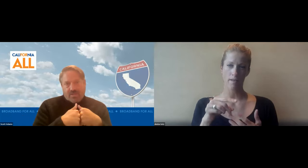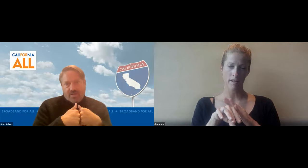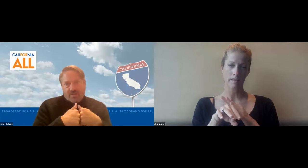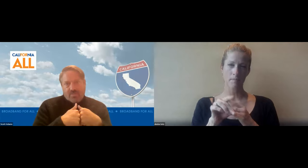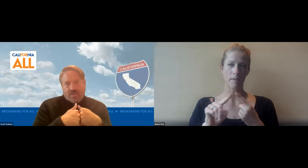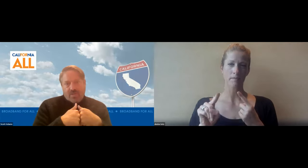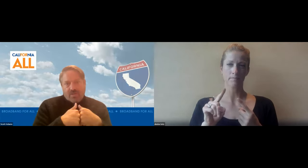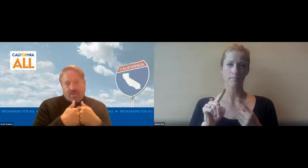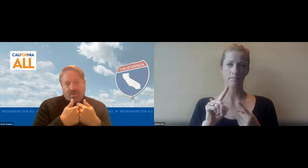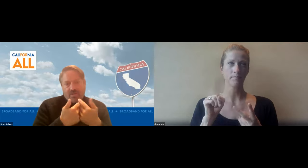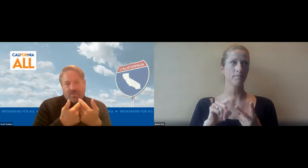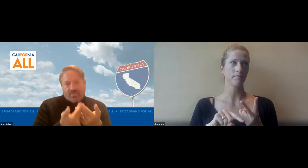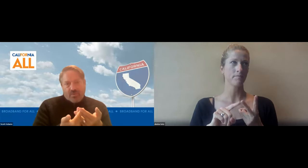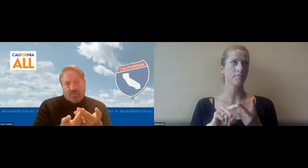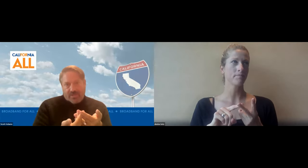the